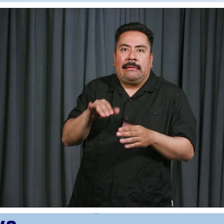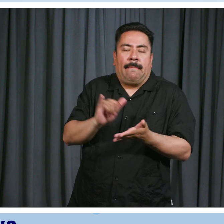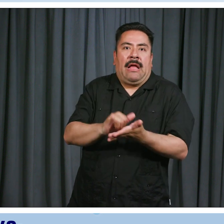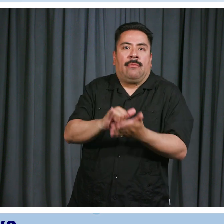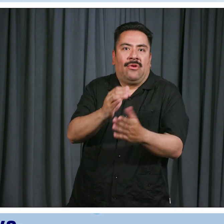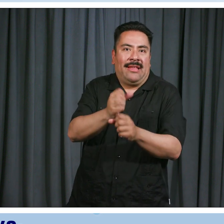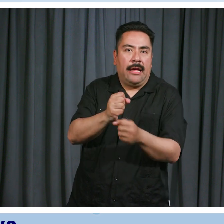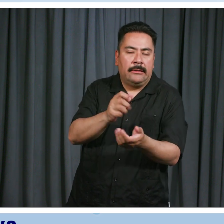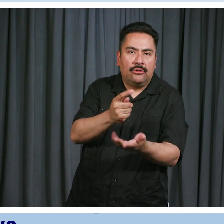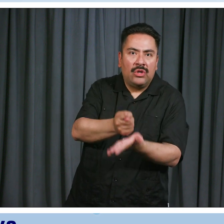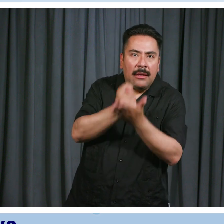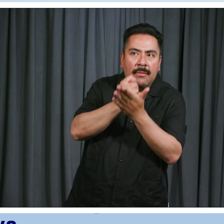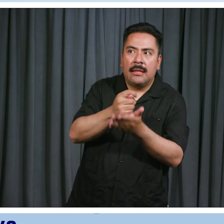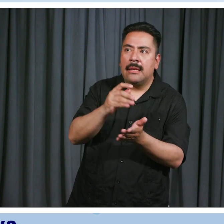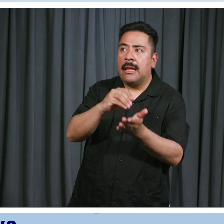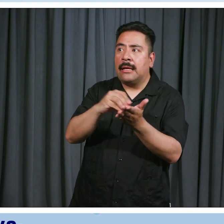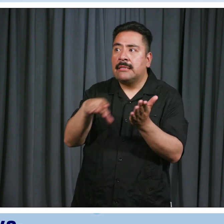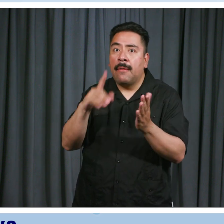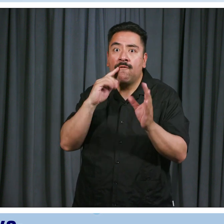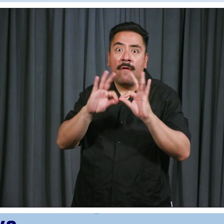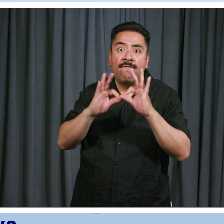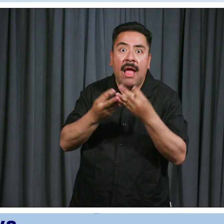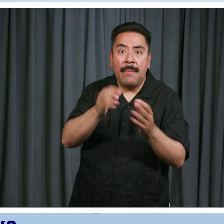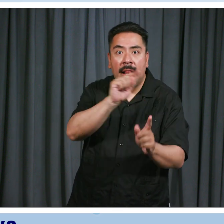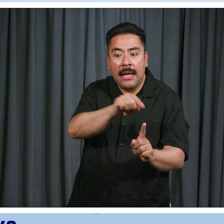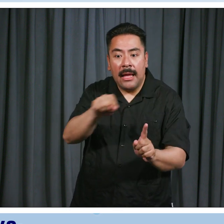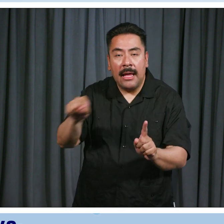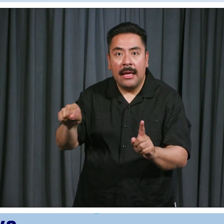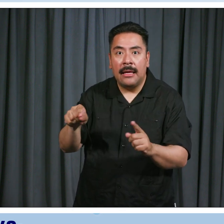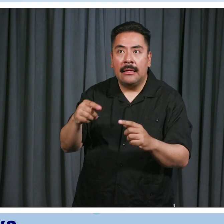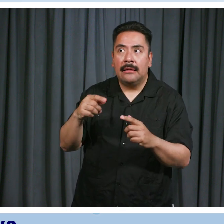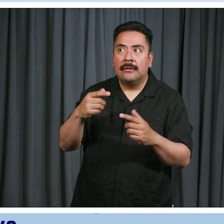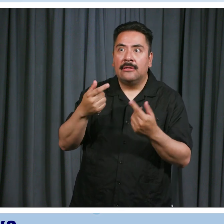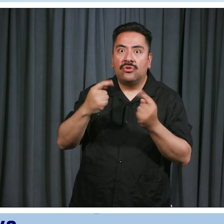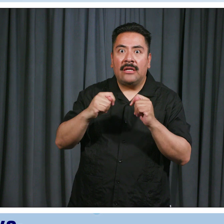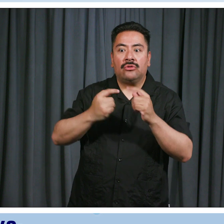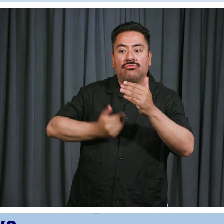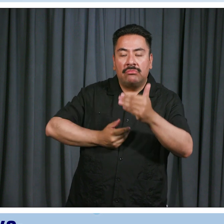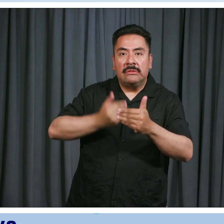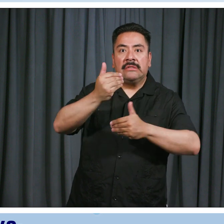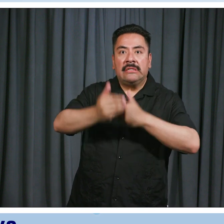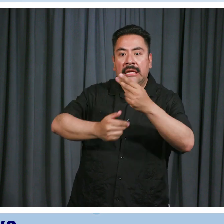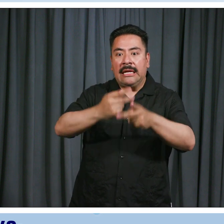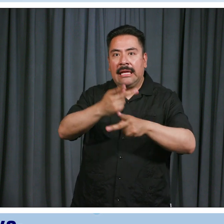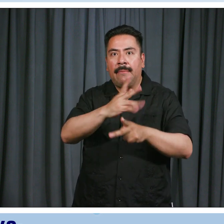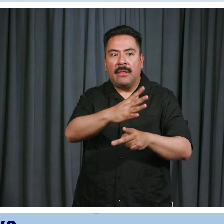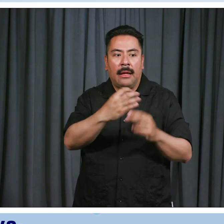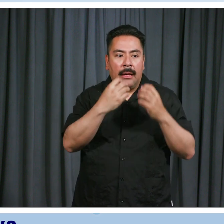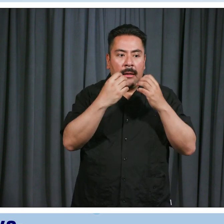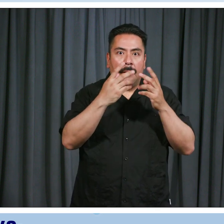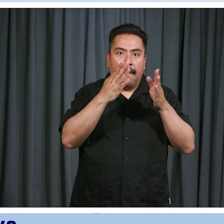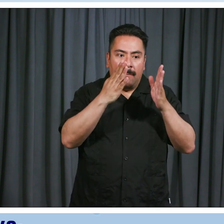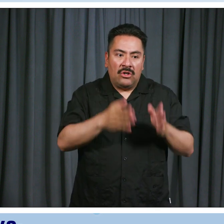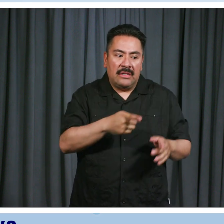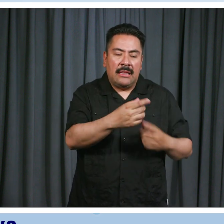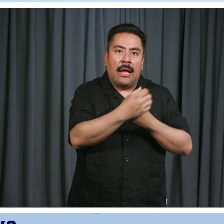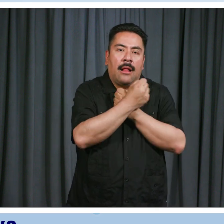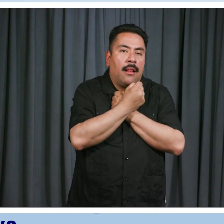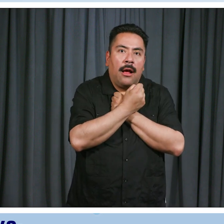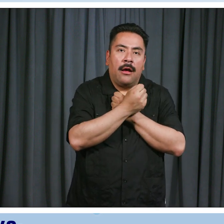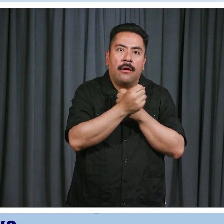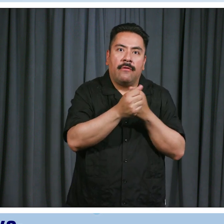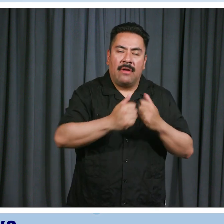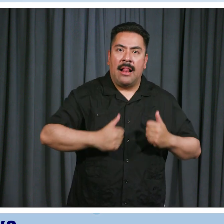and it's expensive for the families that end up like kind of living their days trying to keep their loved ones alive.